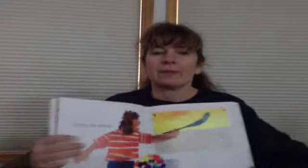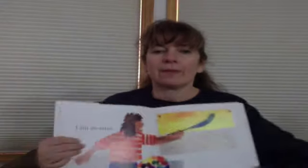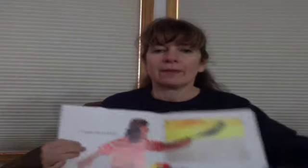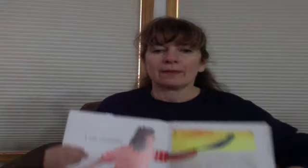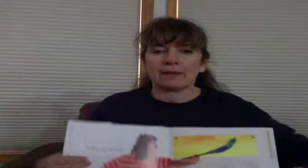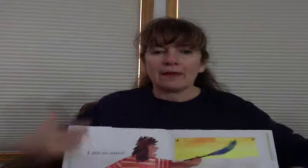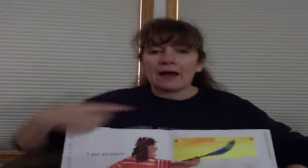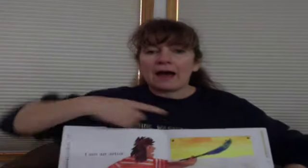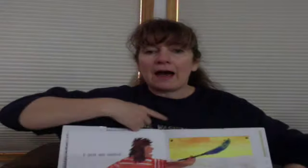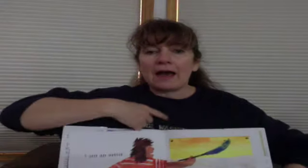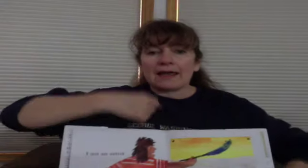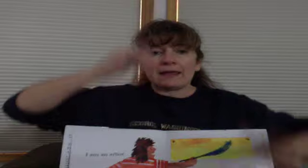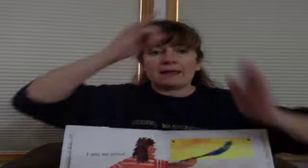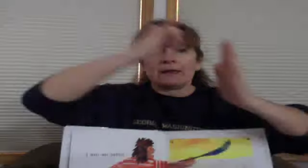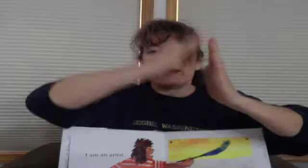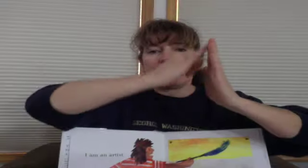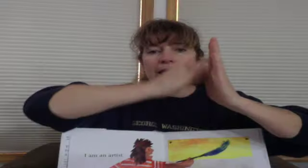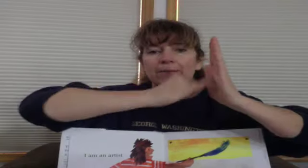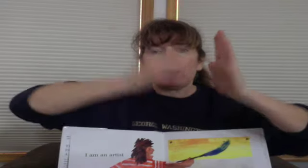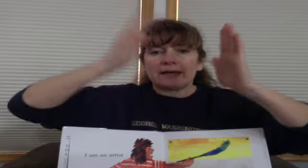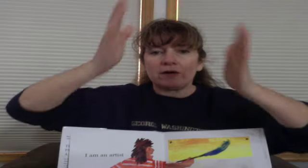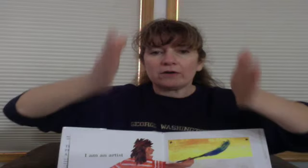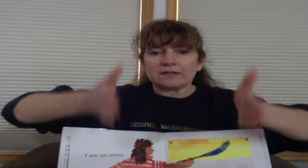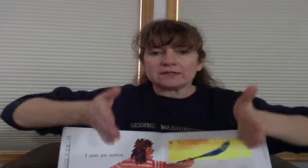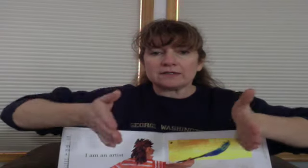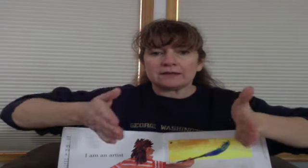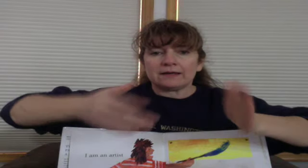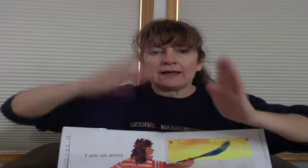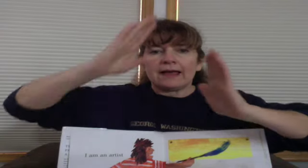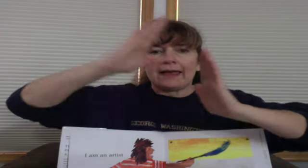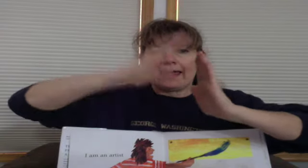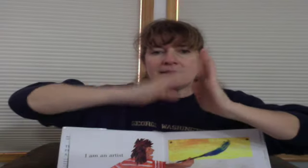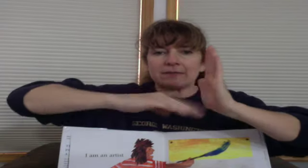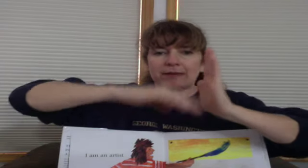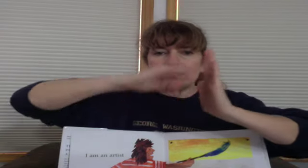I am an artist and I paint